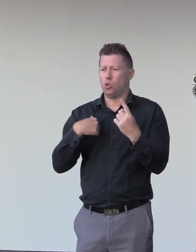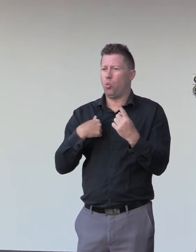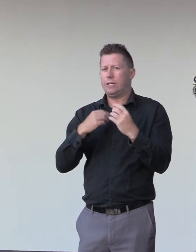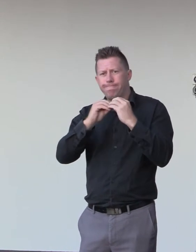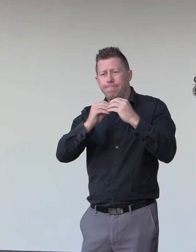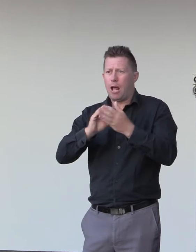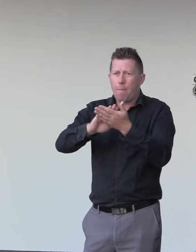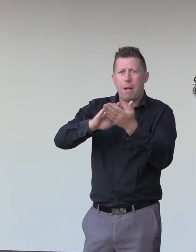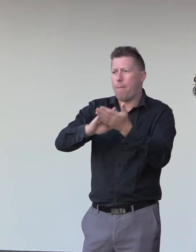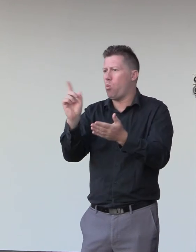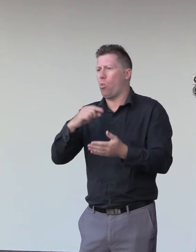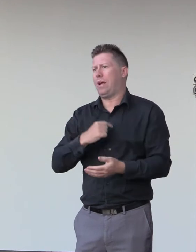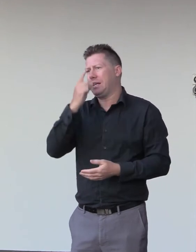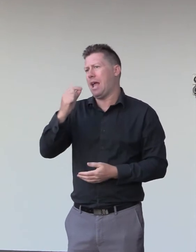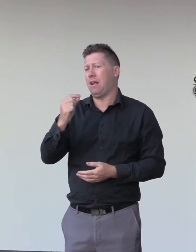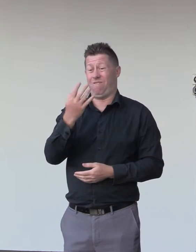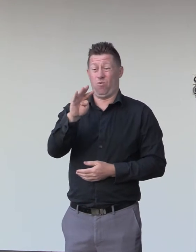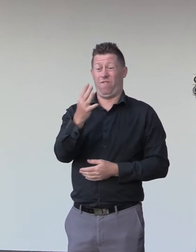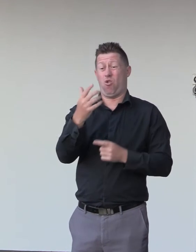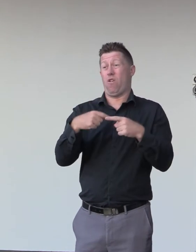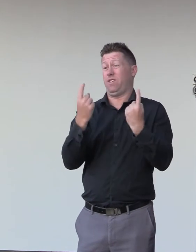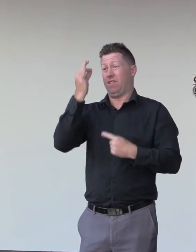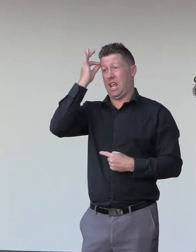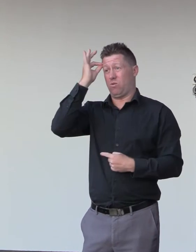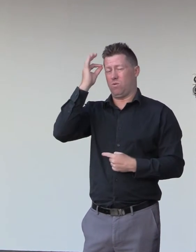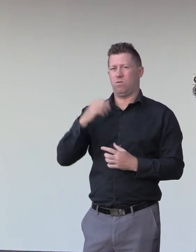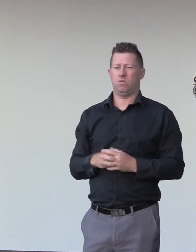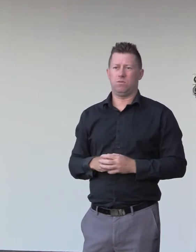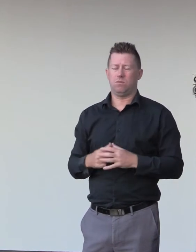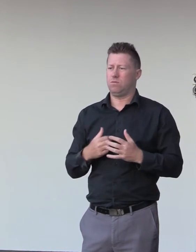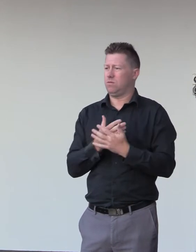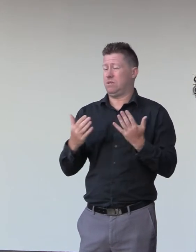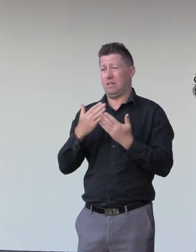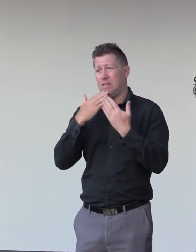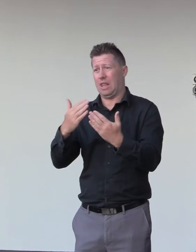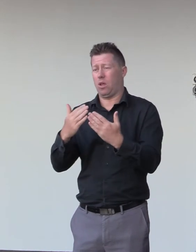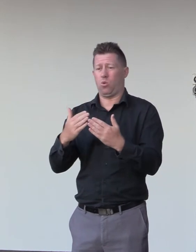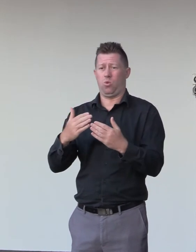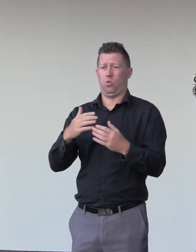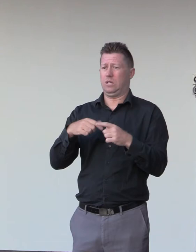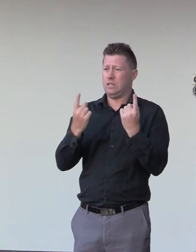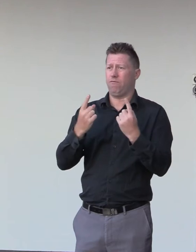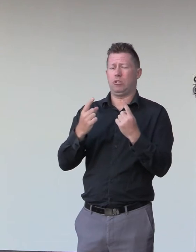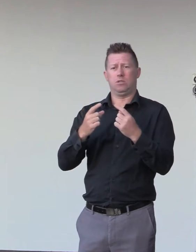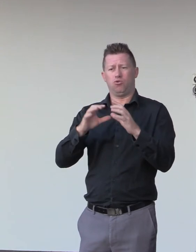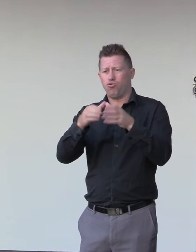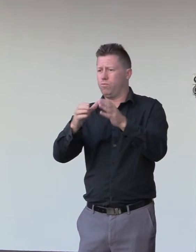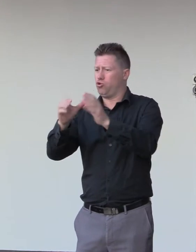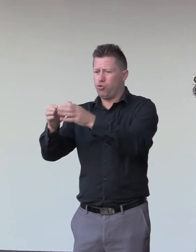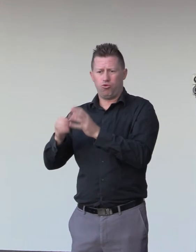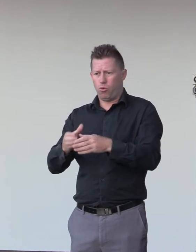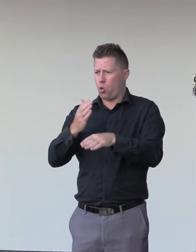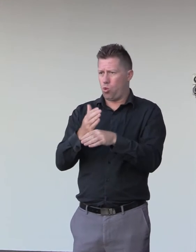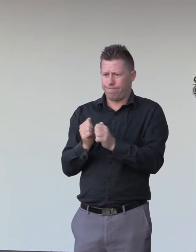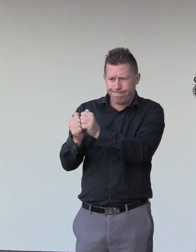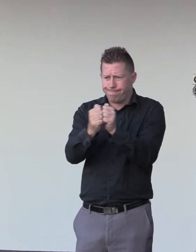councils. We're also very pleased with the support from the Local Government Functional Support Group, which is working hard